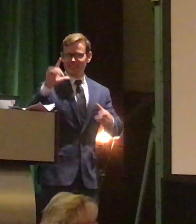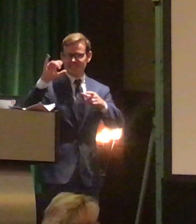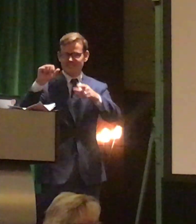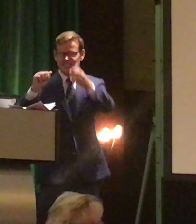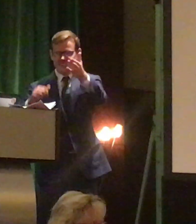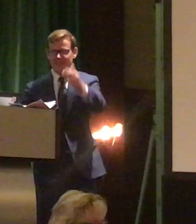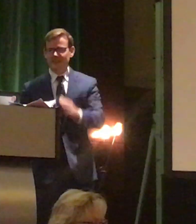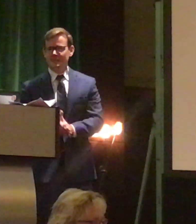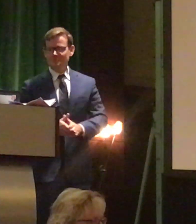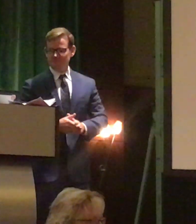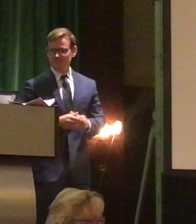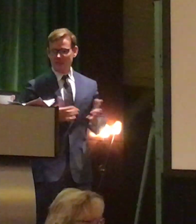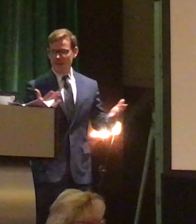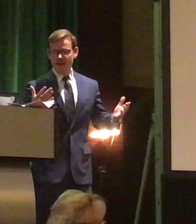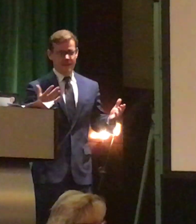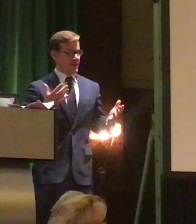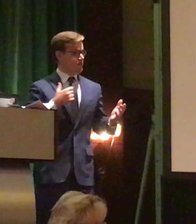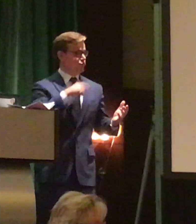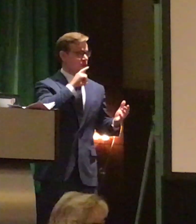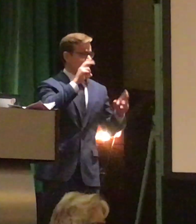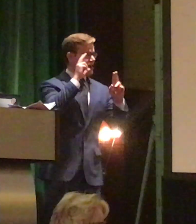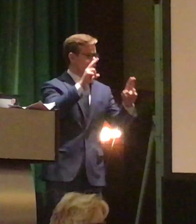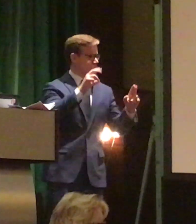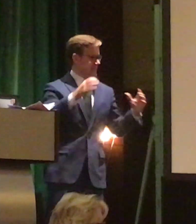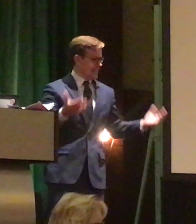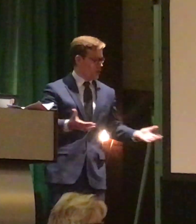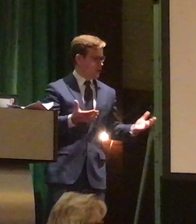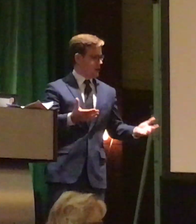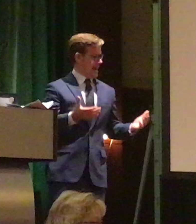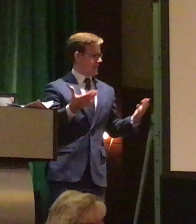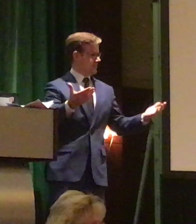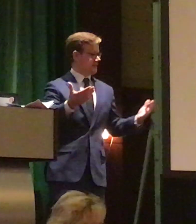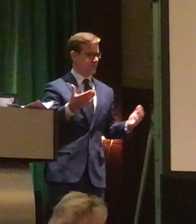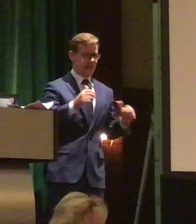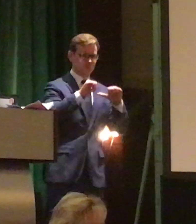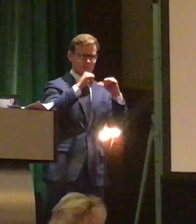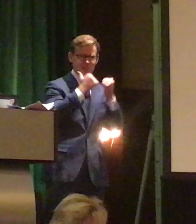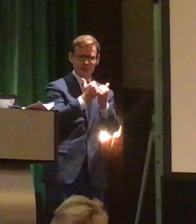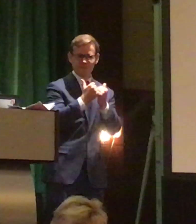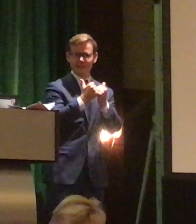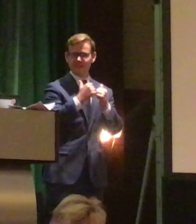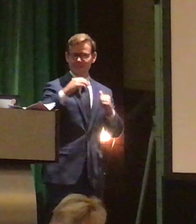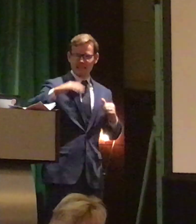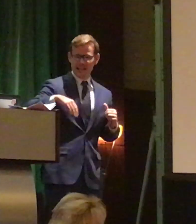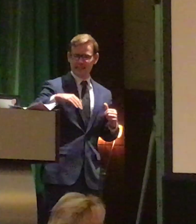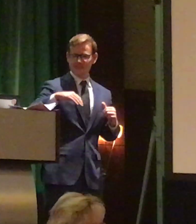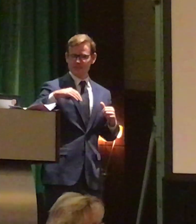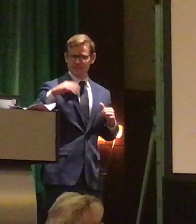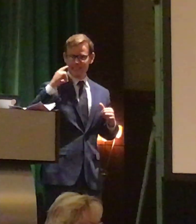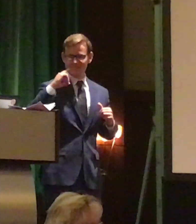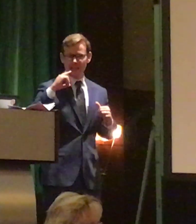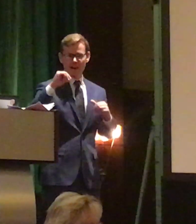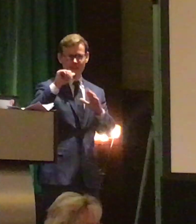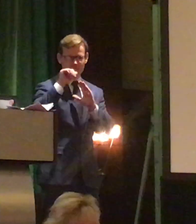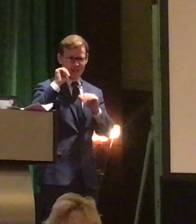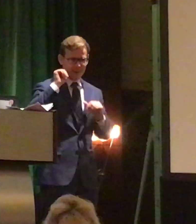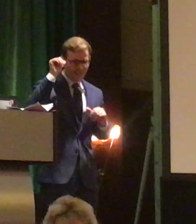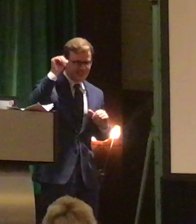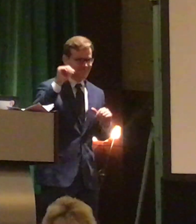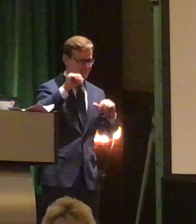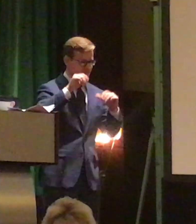Thank you for that wonderful introduction, Lisa. I'm really honored to be here this afternoon with